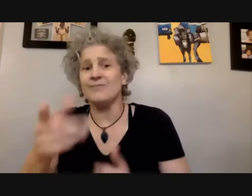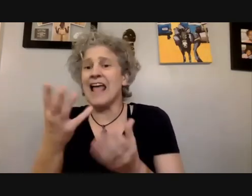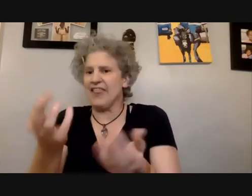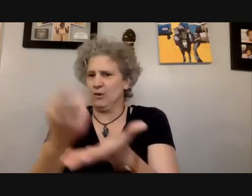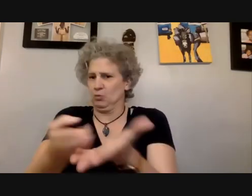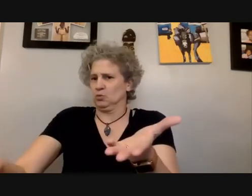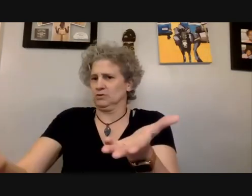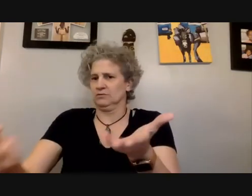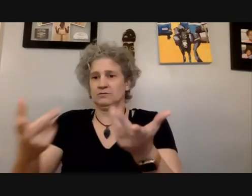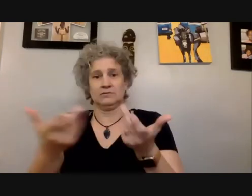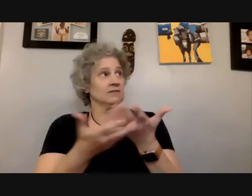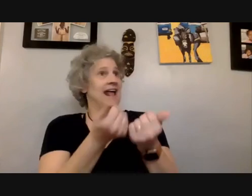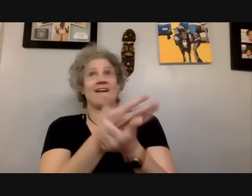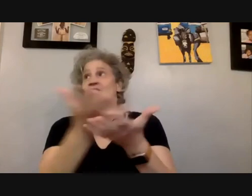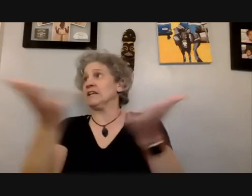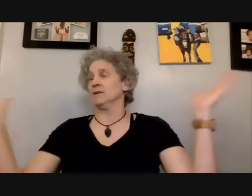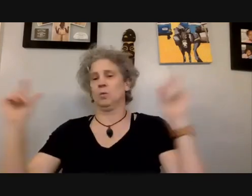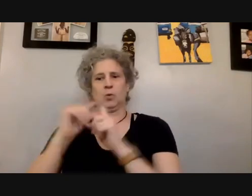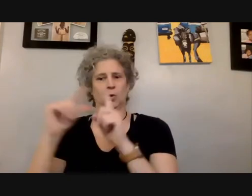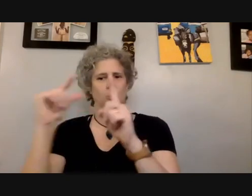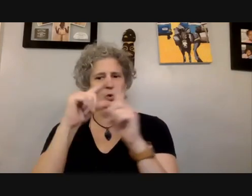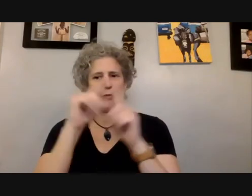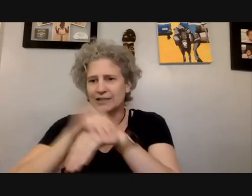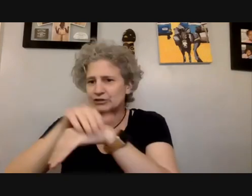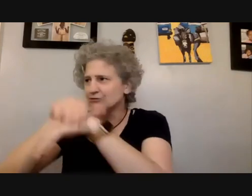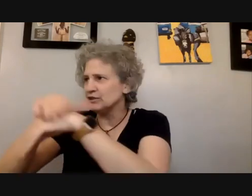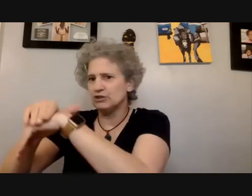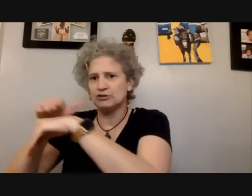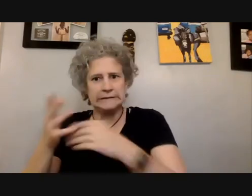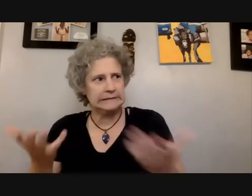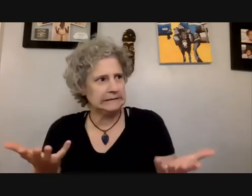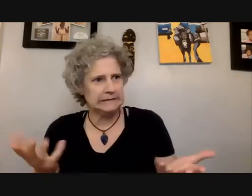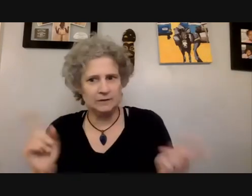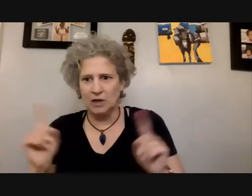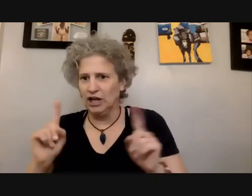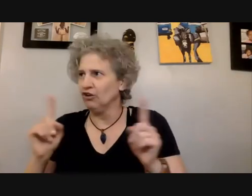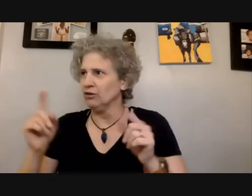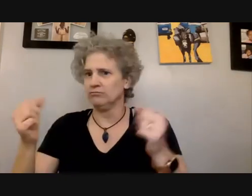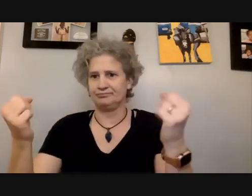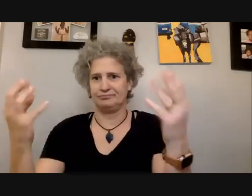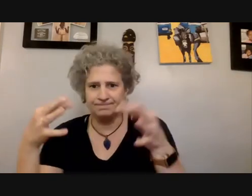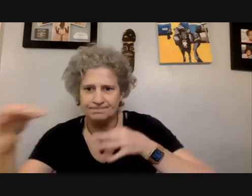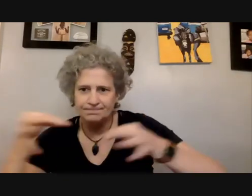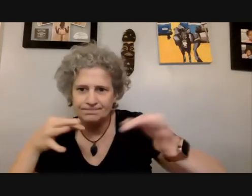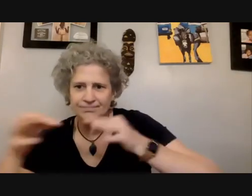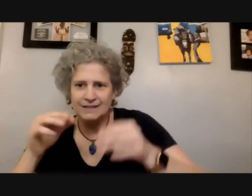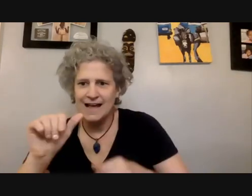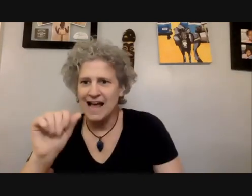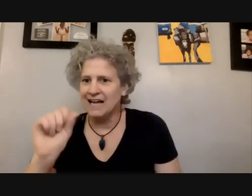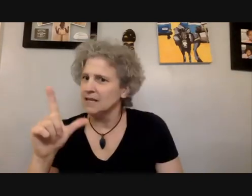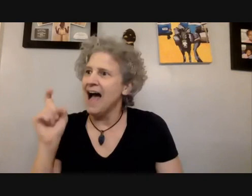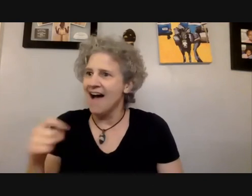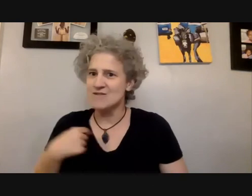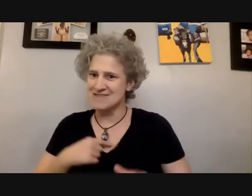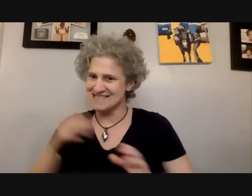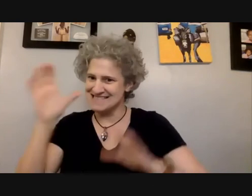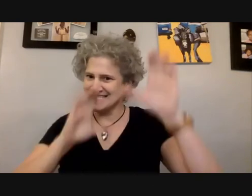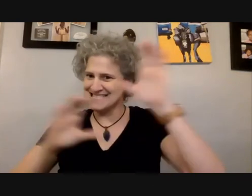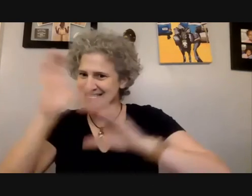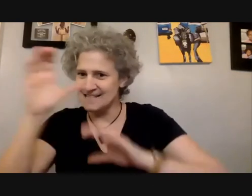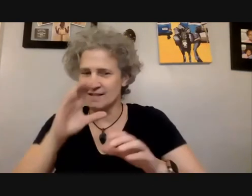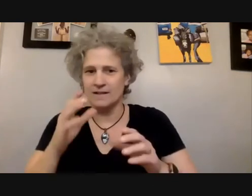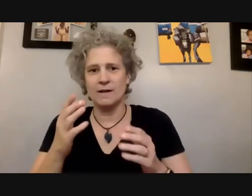to rectify the situation, which I greatly appreciated. And then, of course, resources. The bulk of resources out there, particularly when it's in the medical